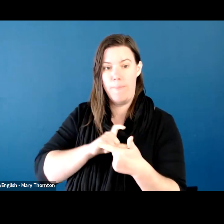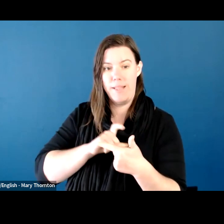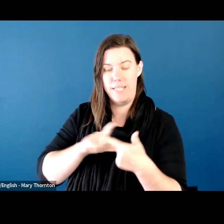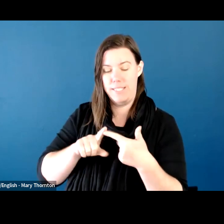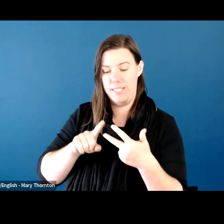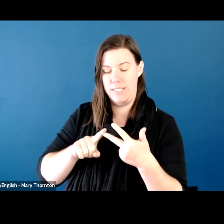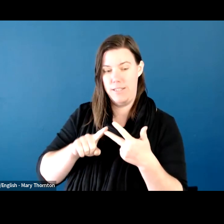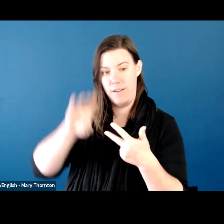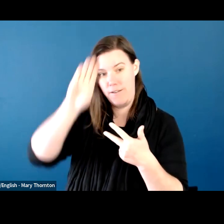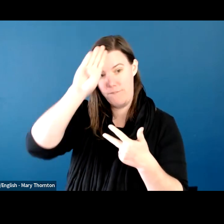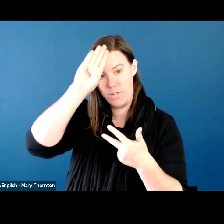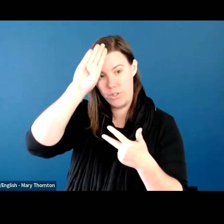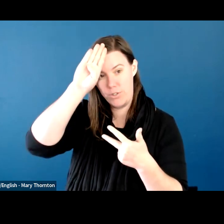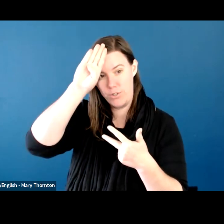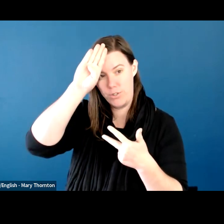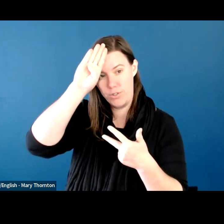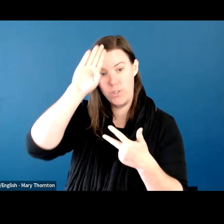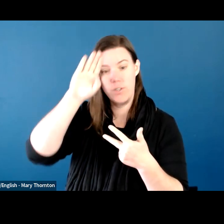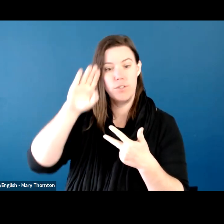answer Jen's question?